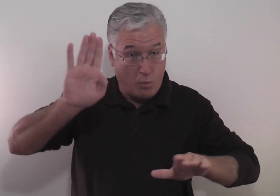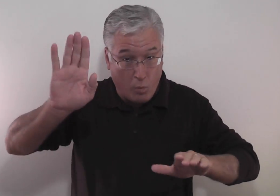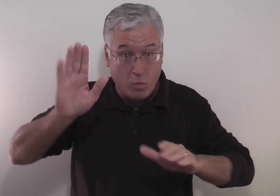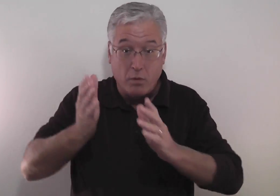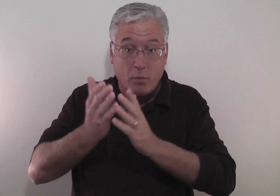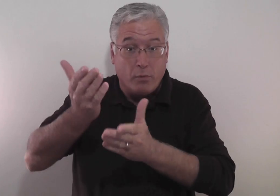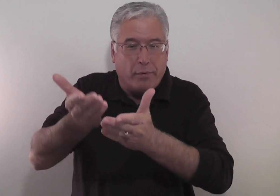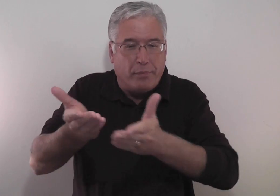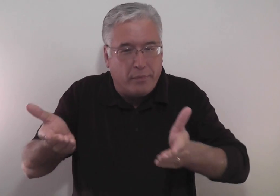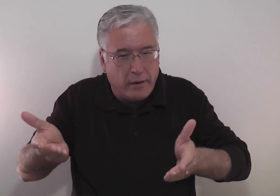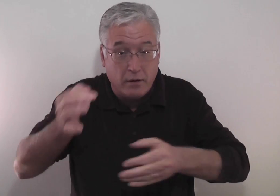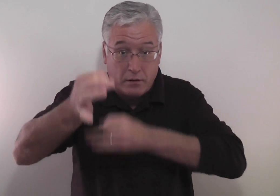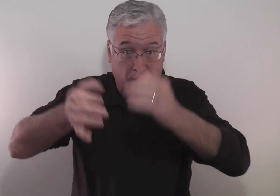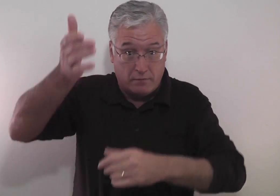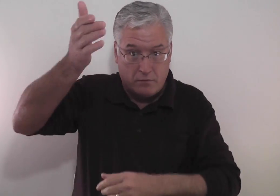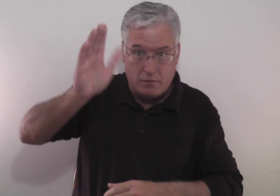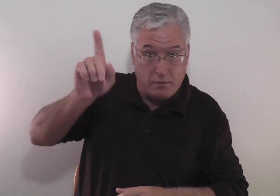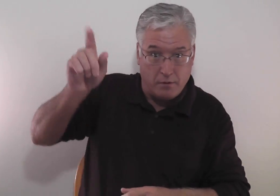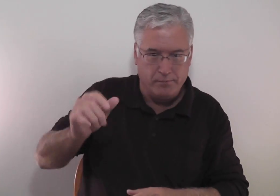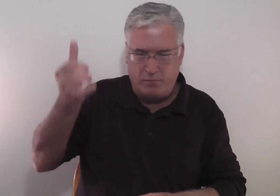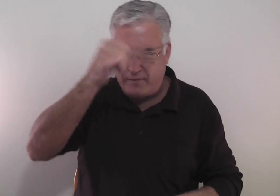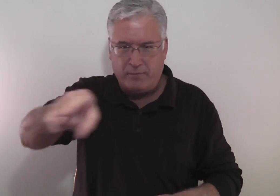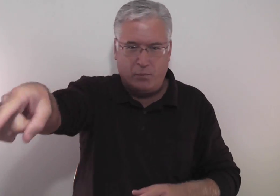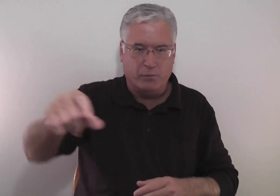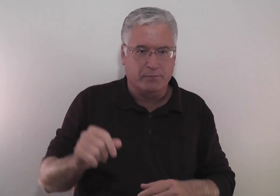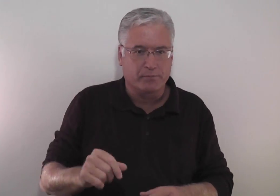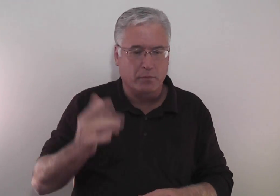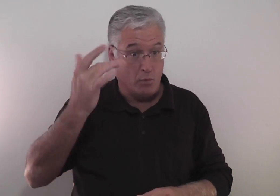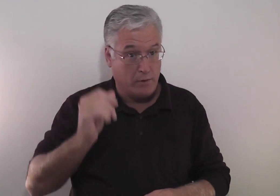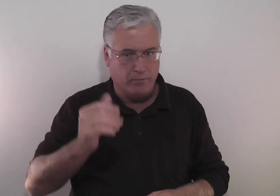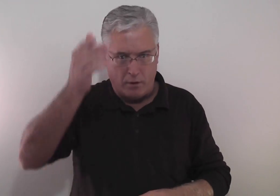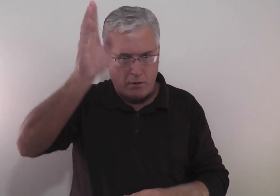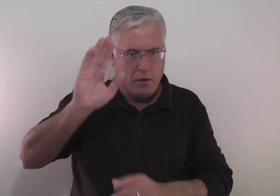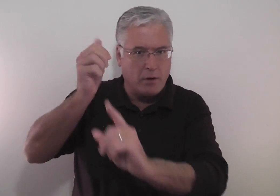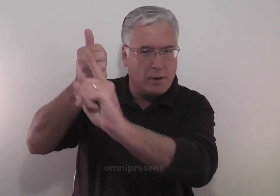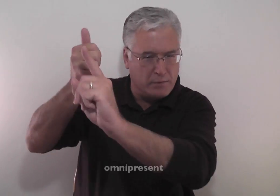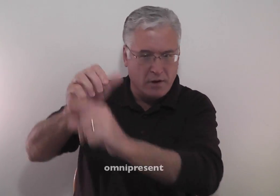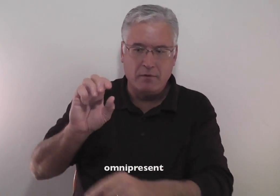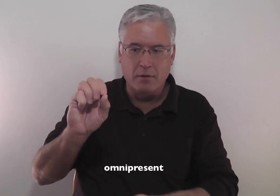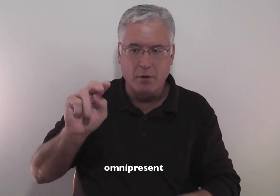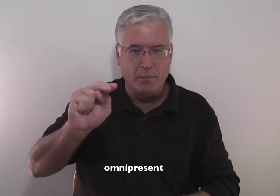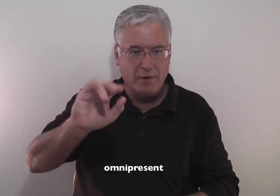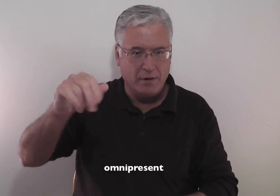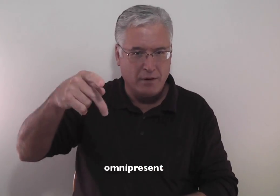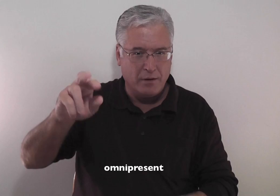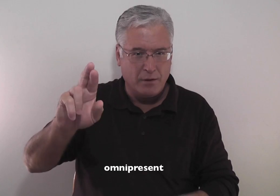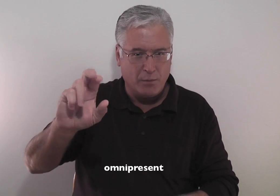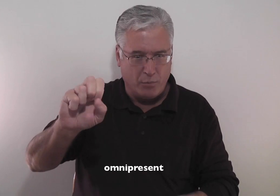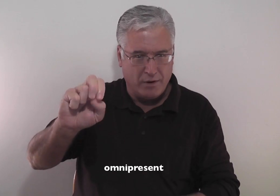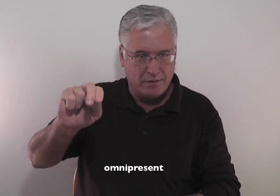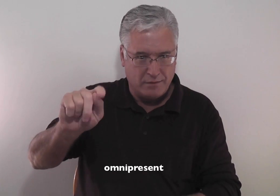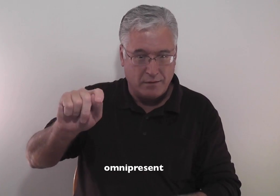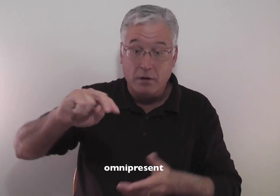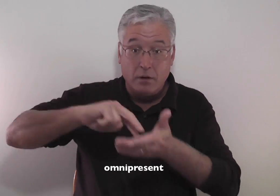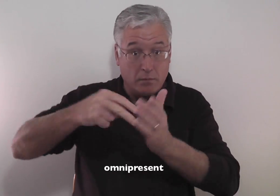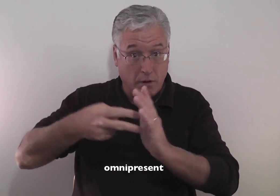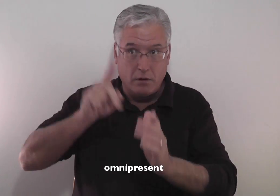foolish. It's foolish to make an oath under the name of things instead of God. And the reason is because God himself is